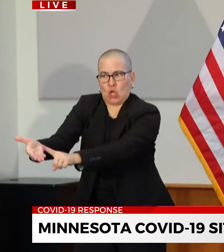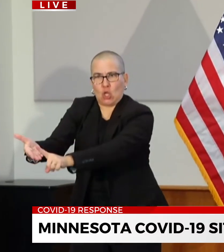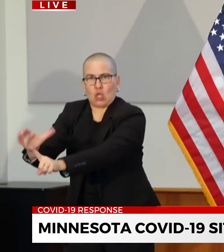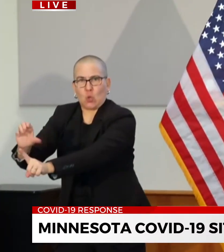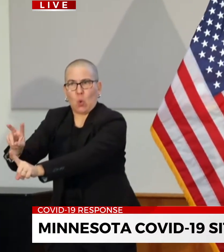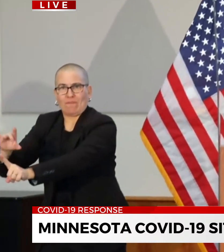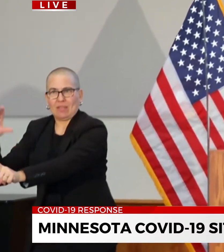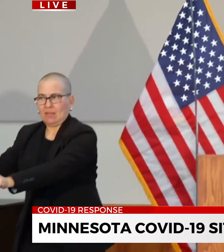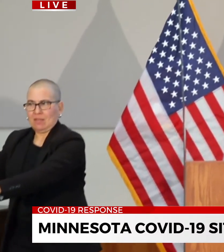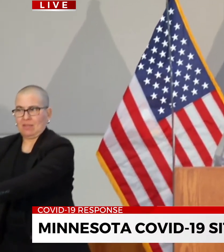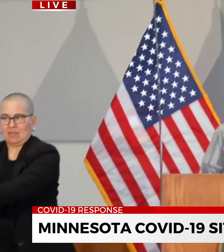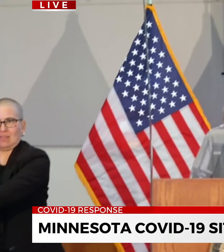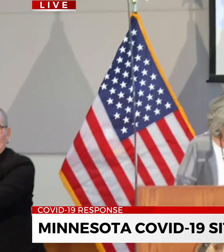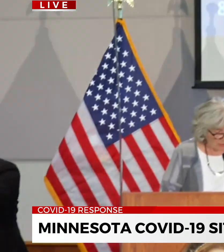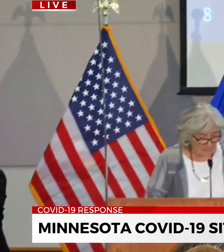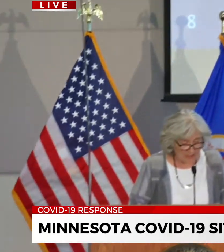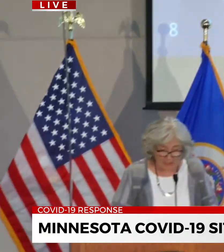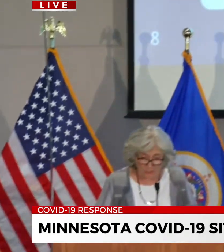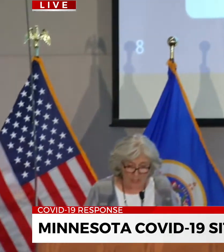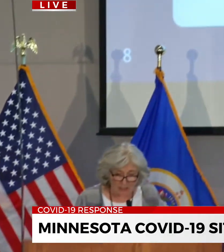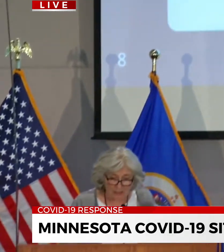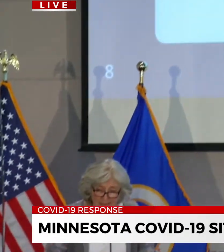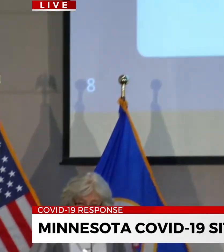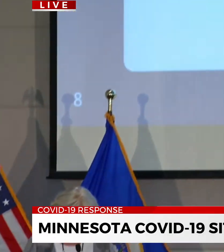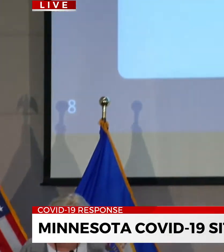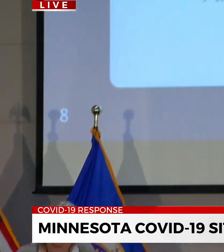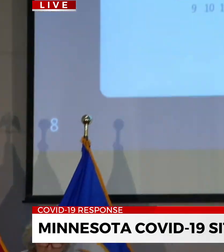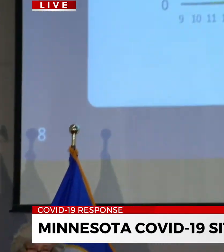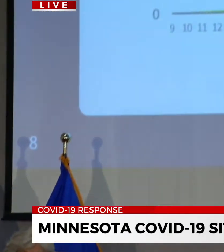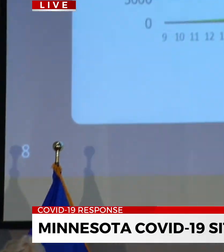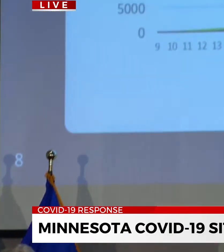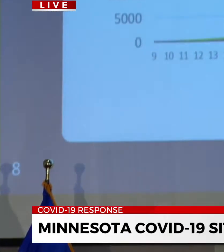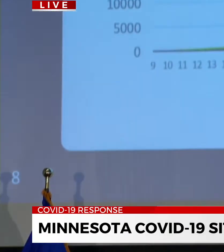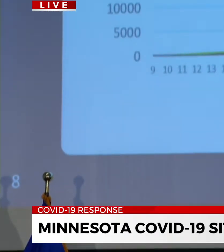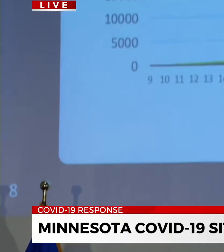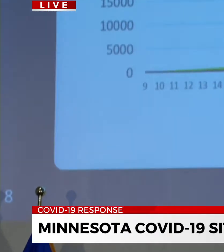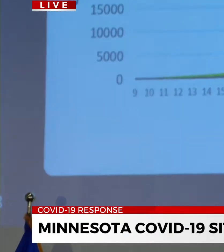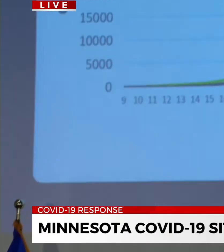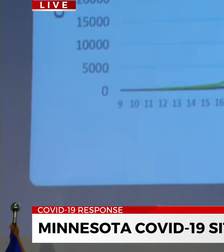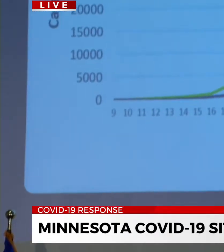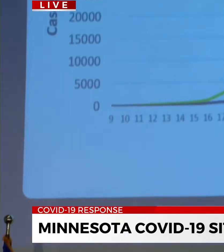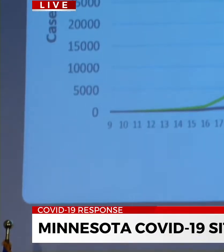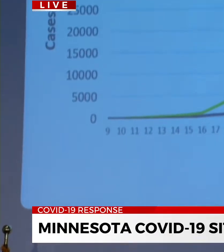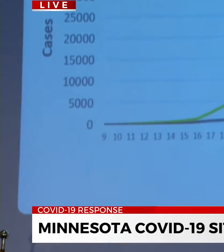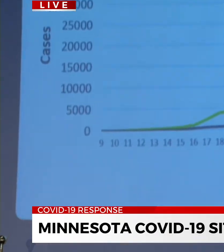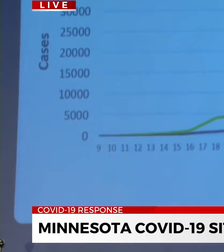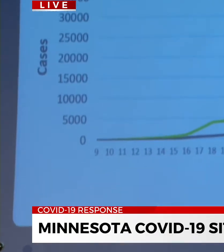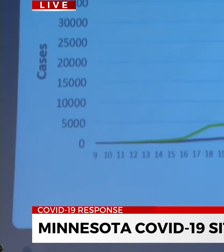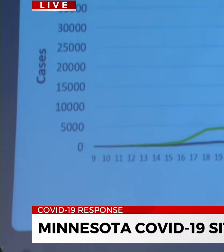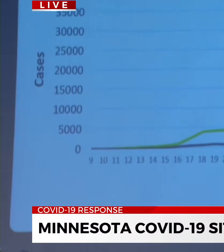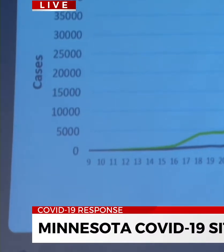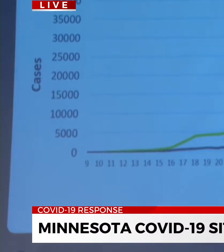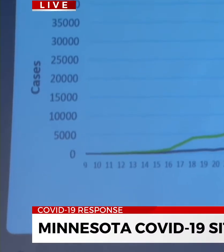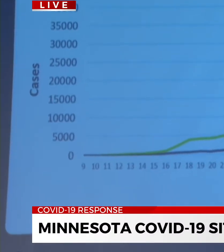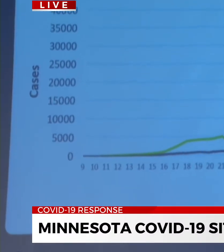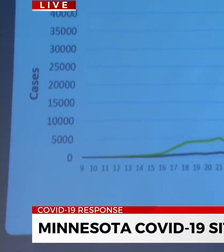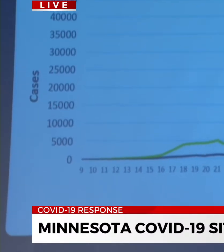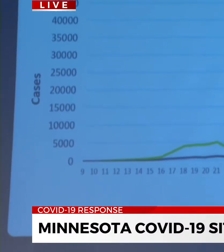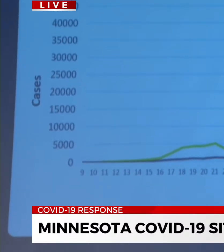in communities is spilling into long-term care as well. You can see here on this graph, the